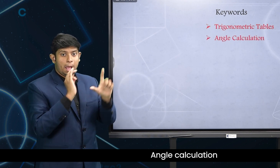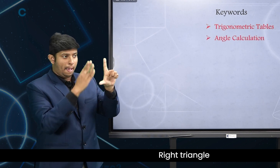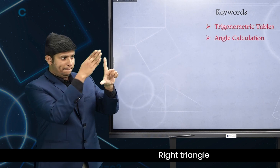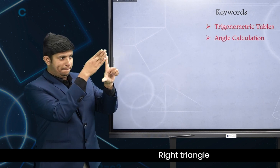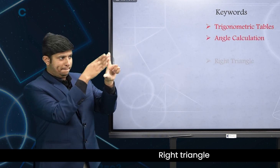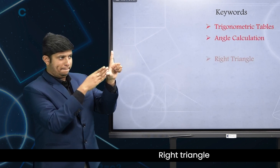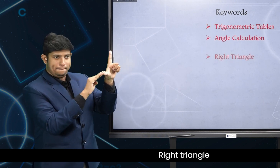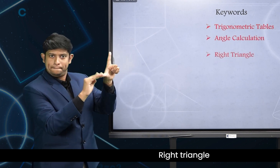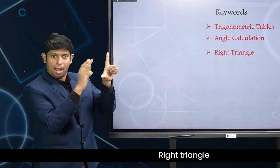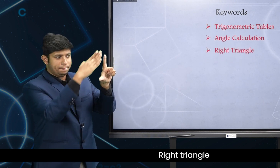right triangle,